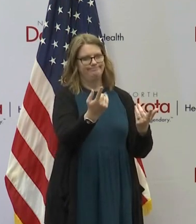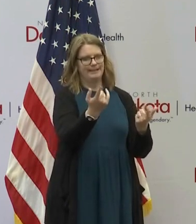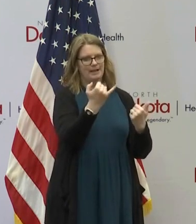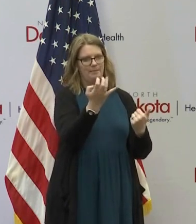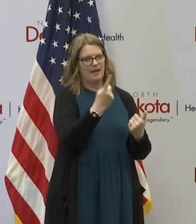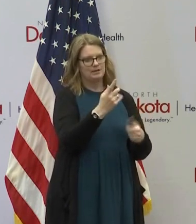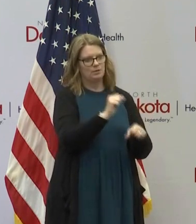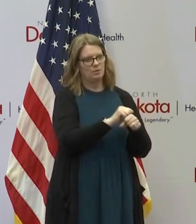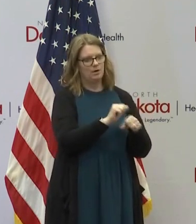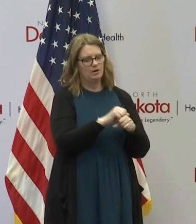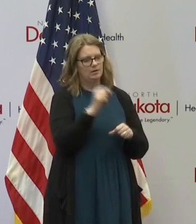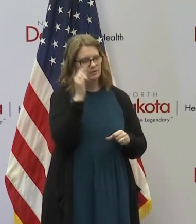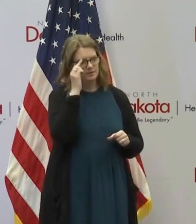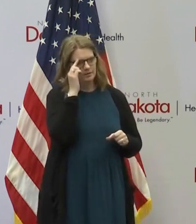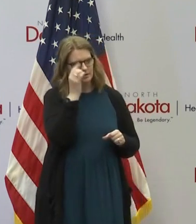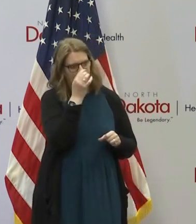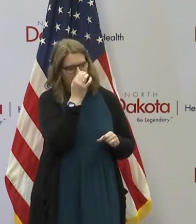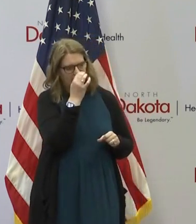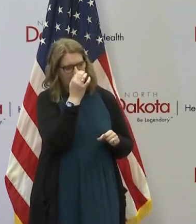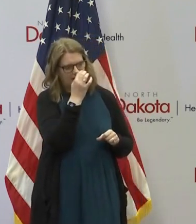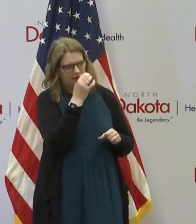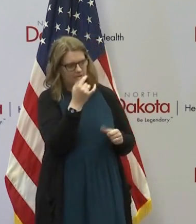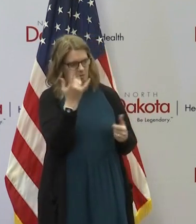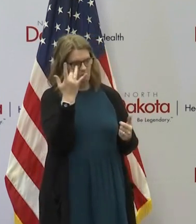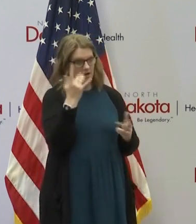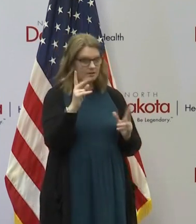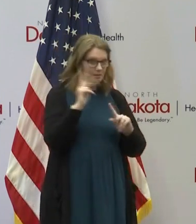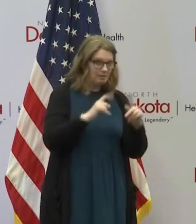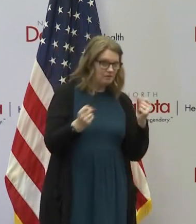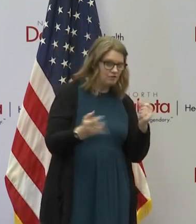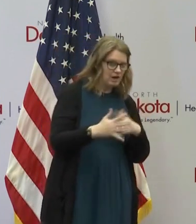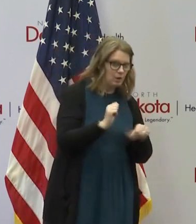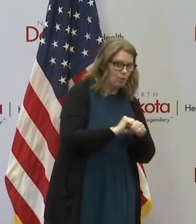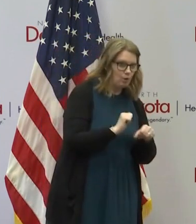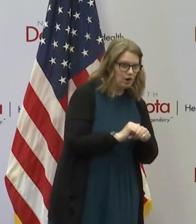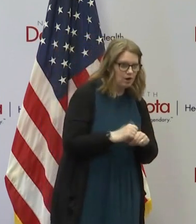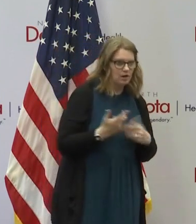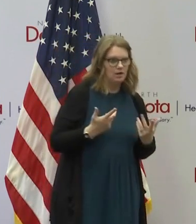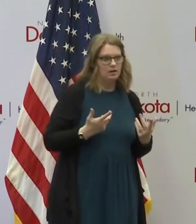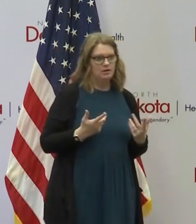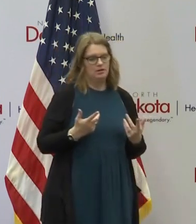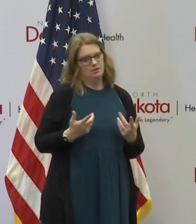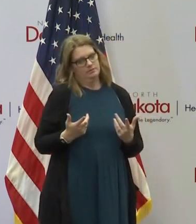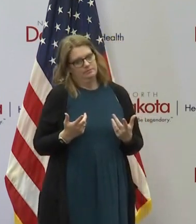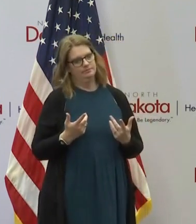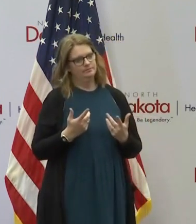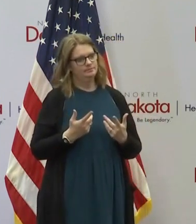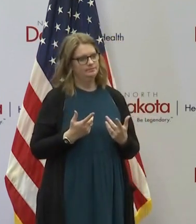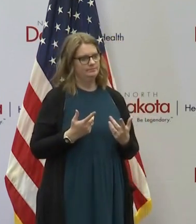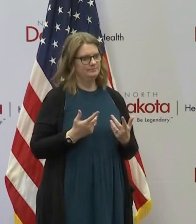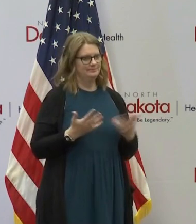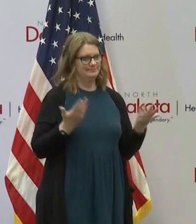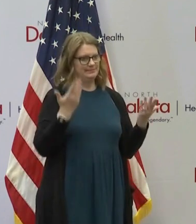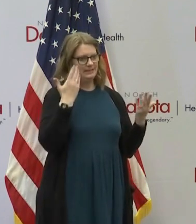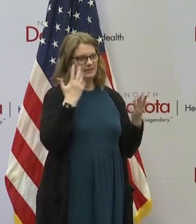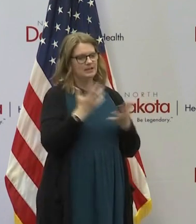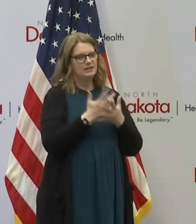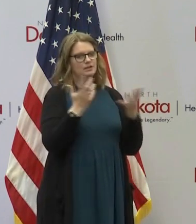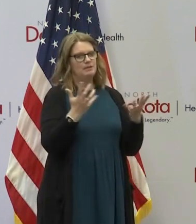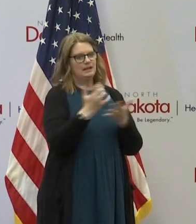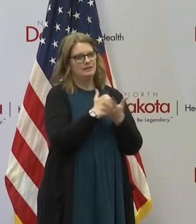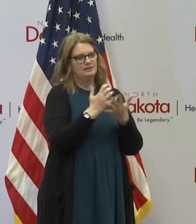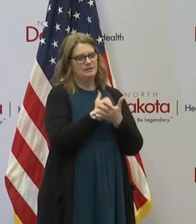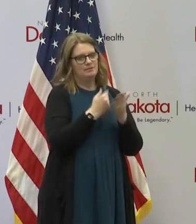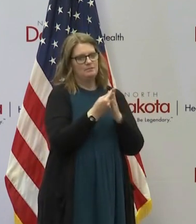I usually follow up with, why do you think that is? I mean, are they afraid to come to work? Are they, they off to something else? Or what? He said, they're making too much money